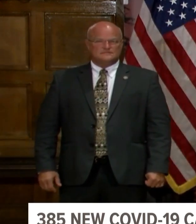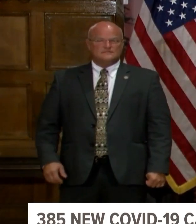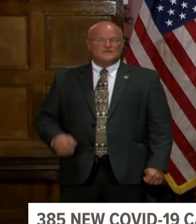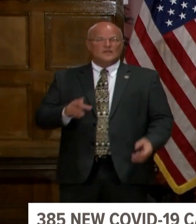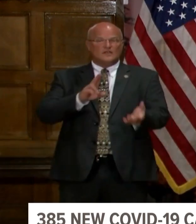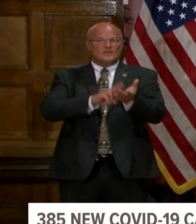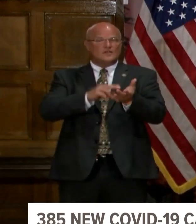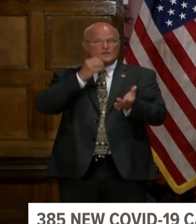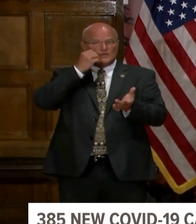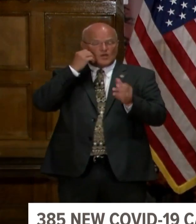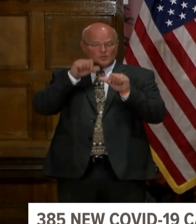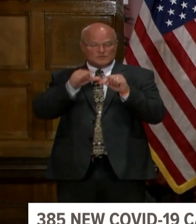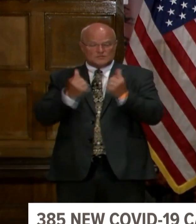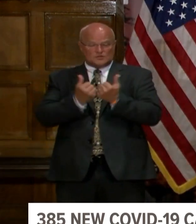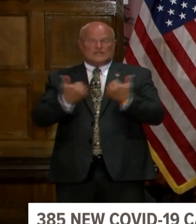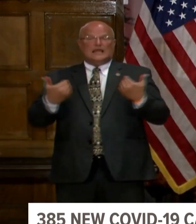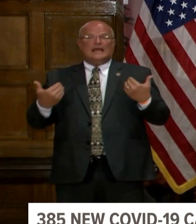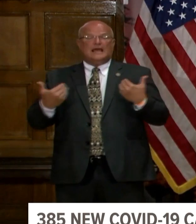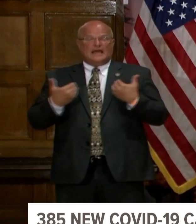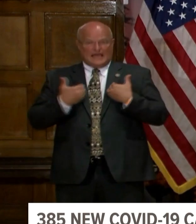So the Nursing Home Association has